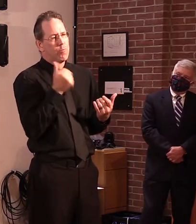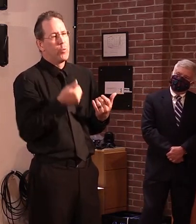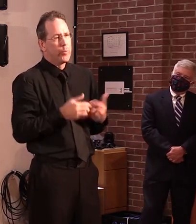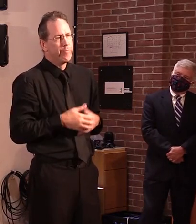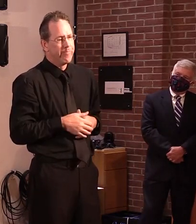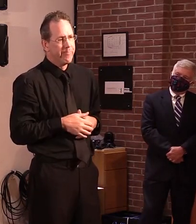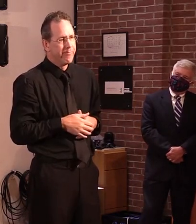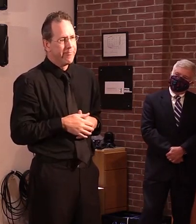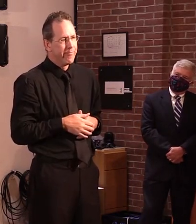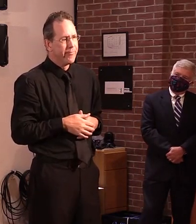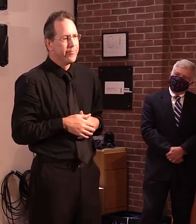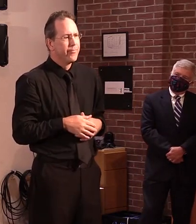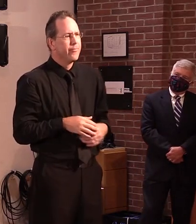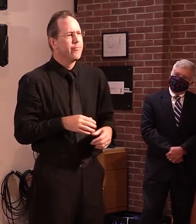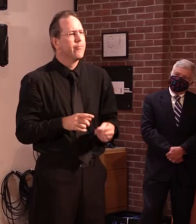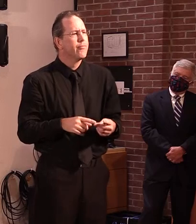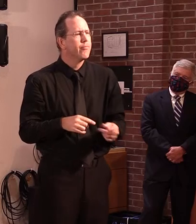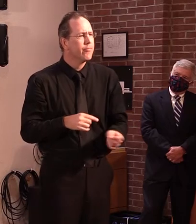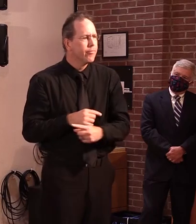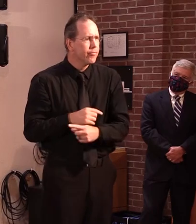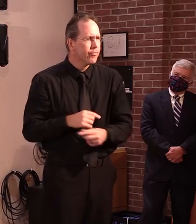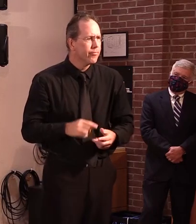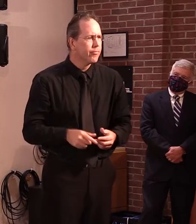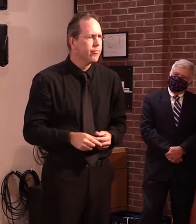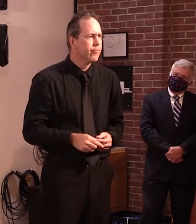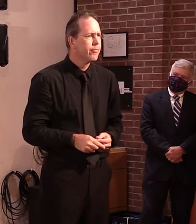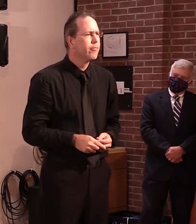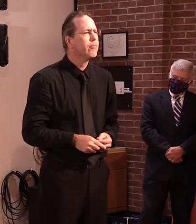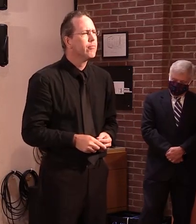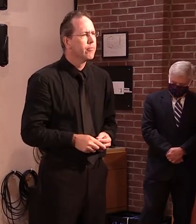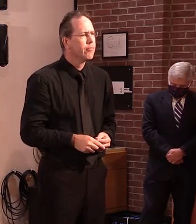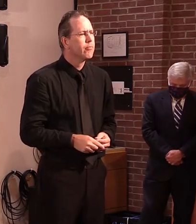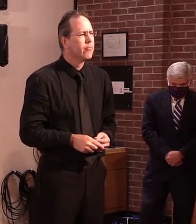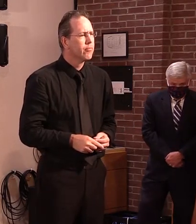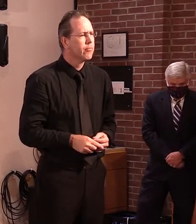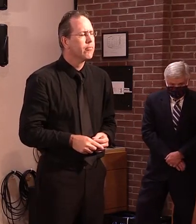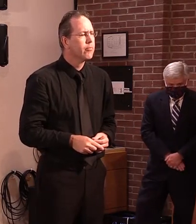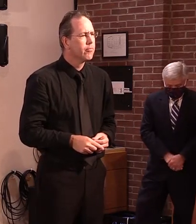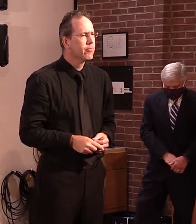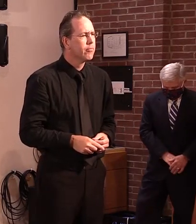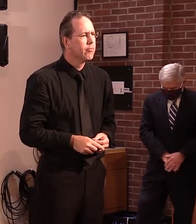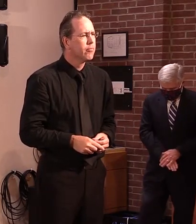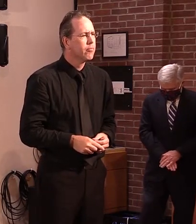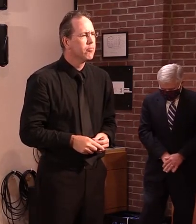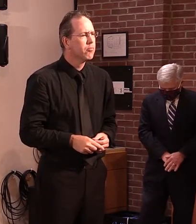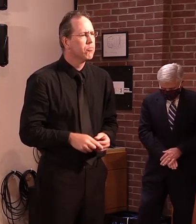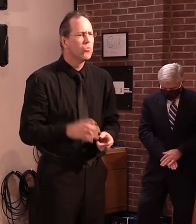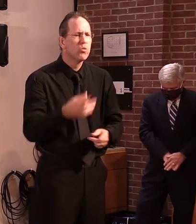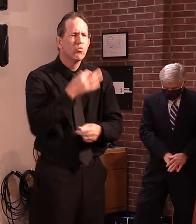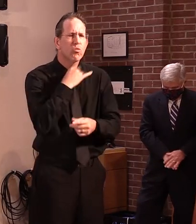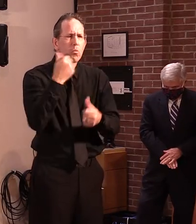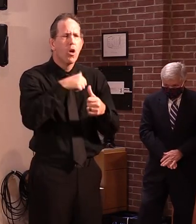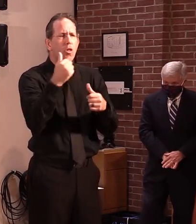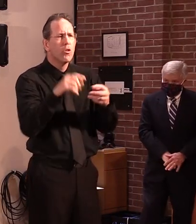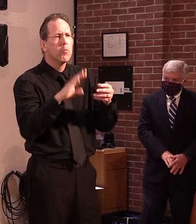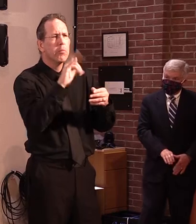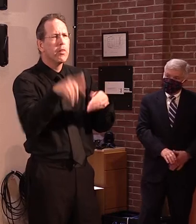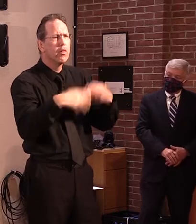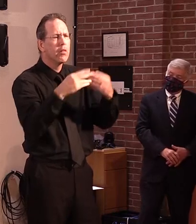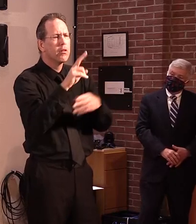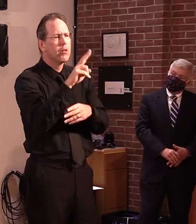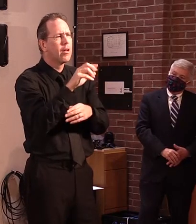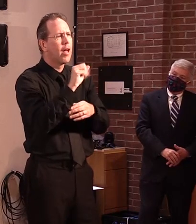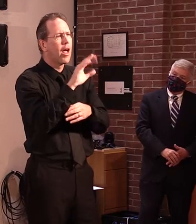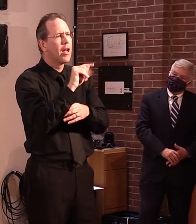As I understand it, and I may ask Secretary Moore to add her insight, but I don't believe that